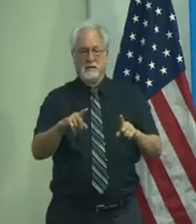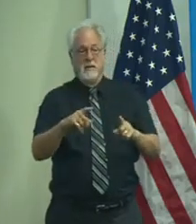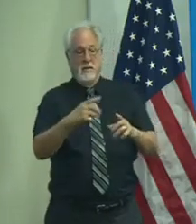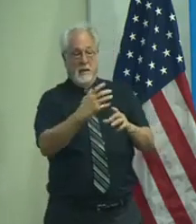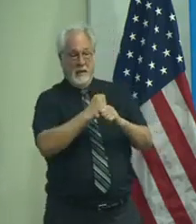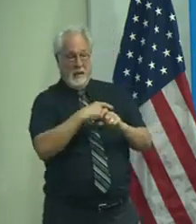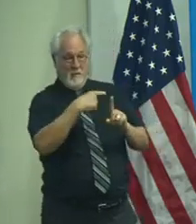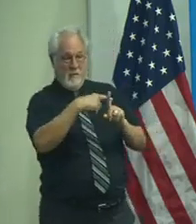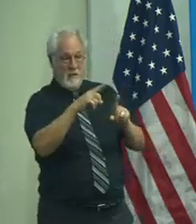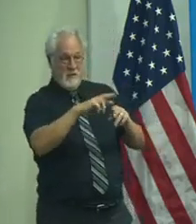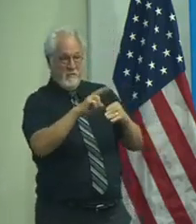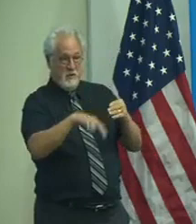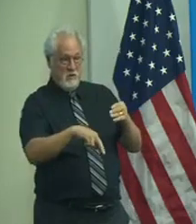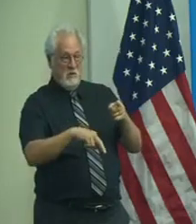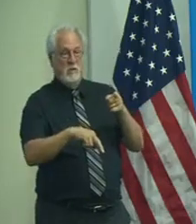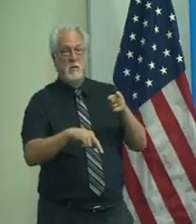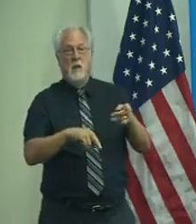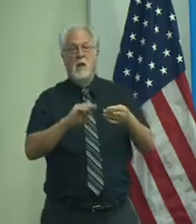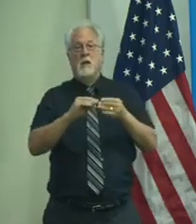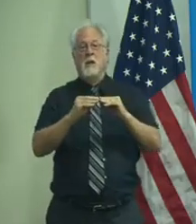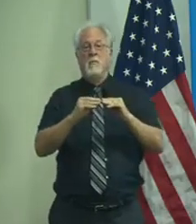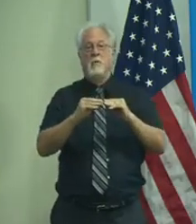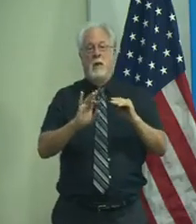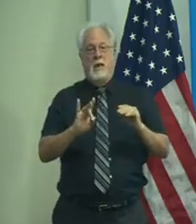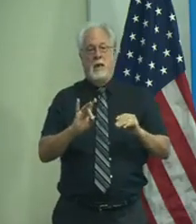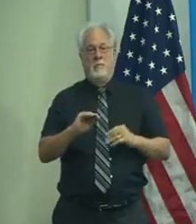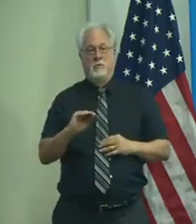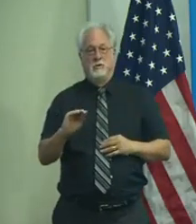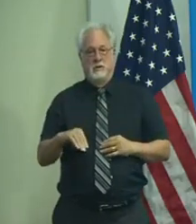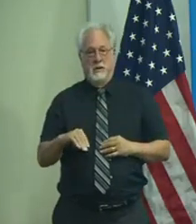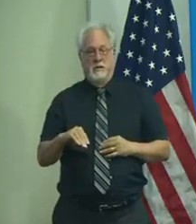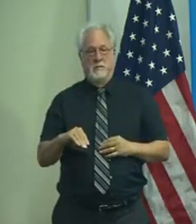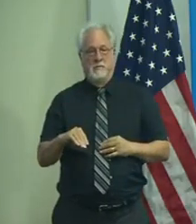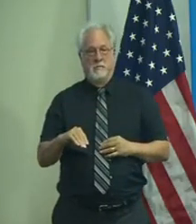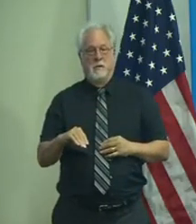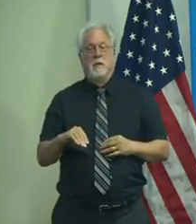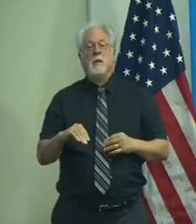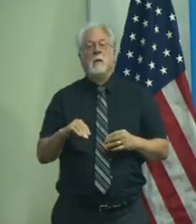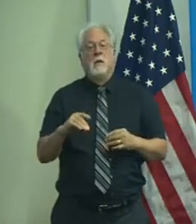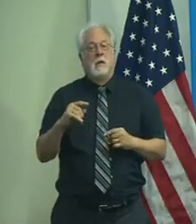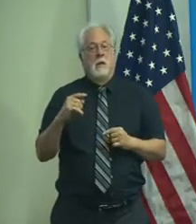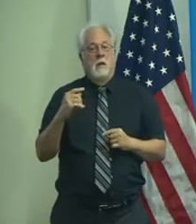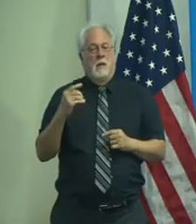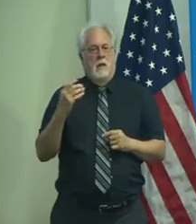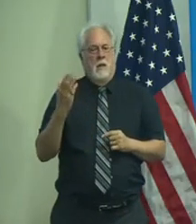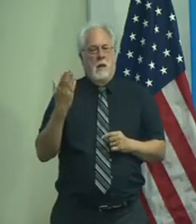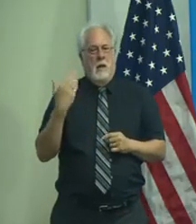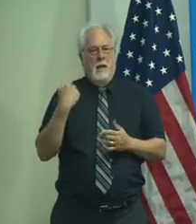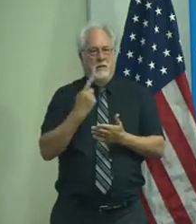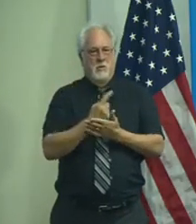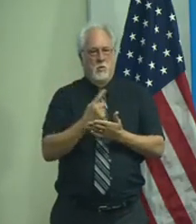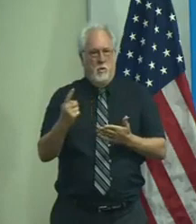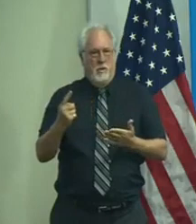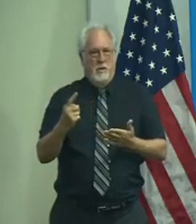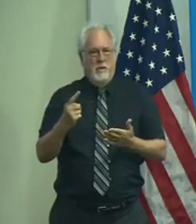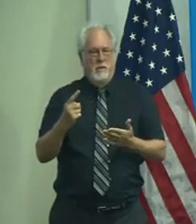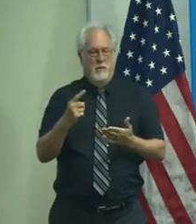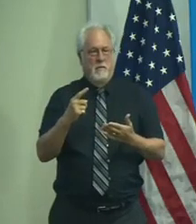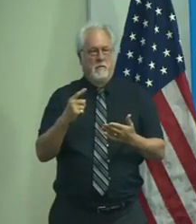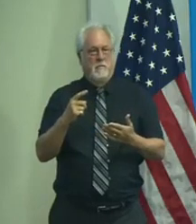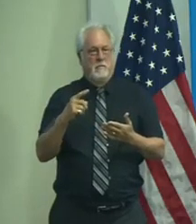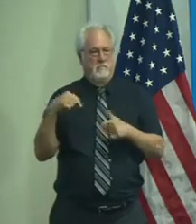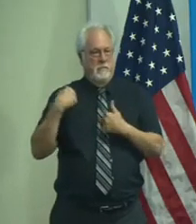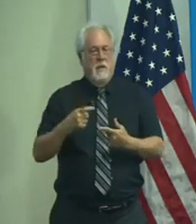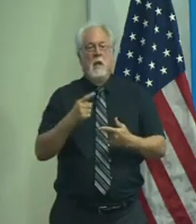yield a positive result, that number is down to 8% across the state last week, which is an